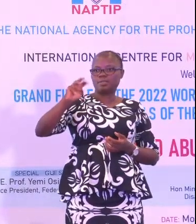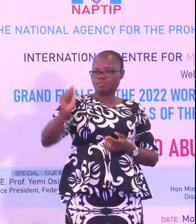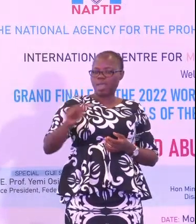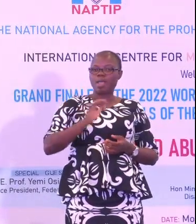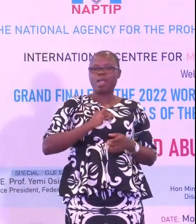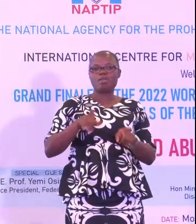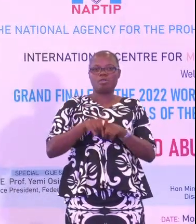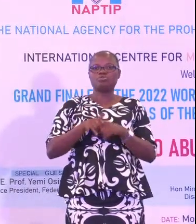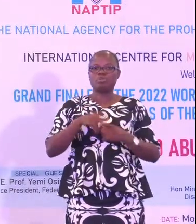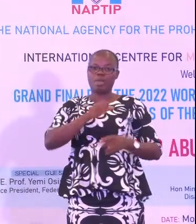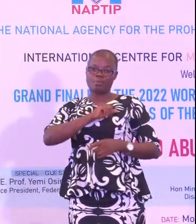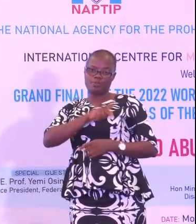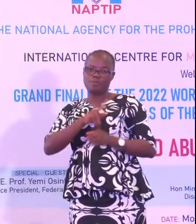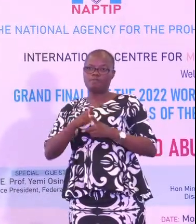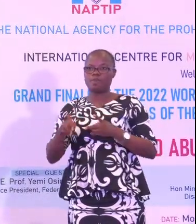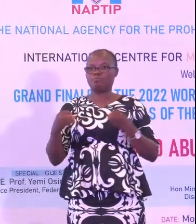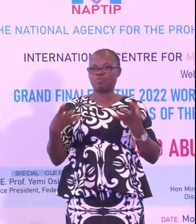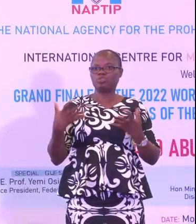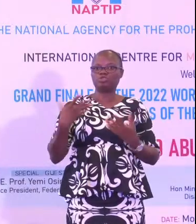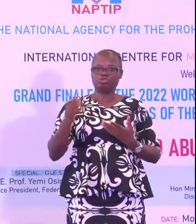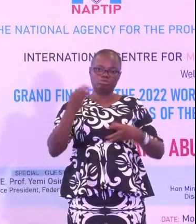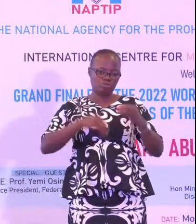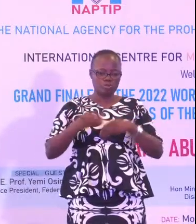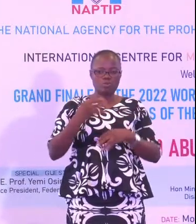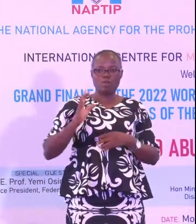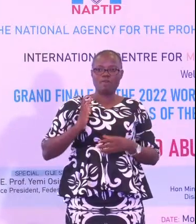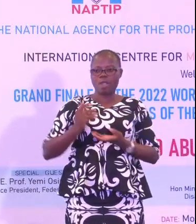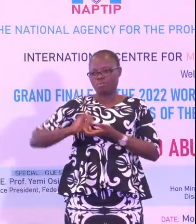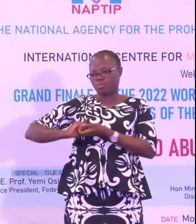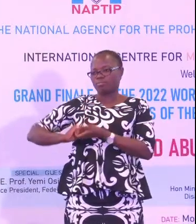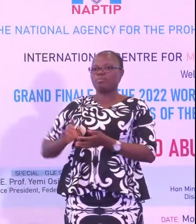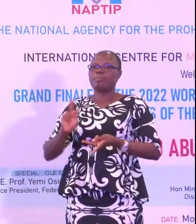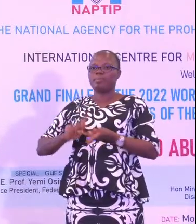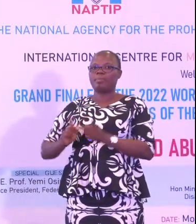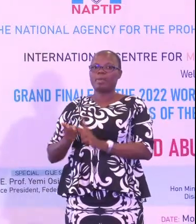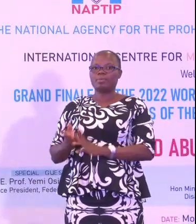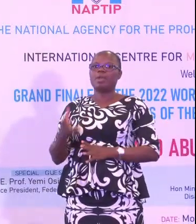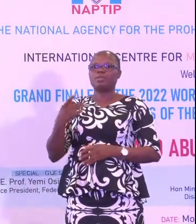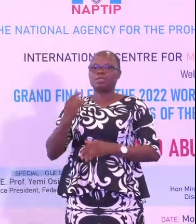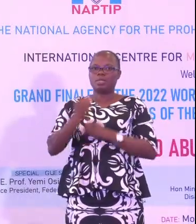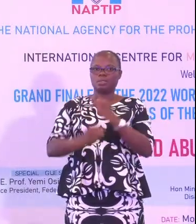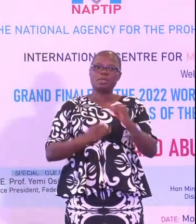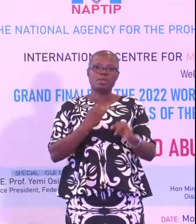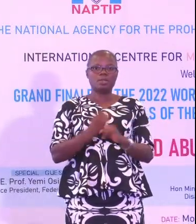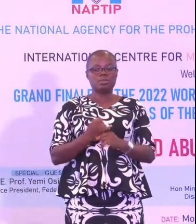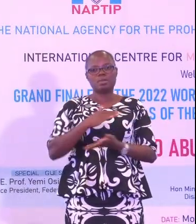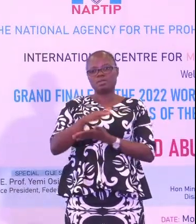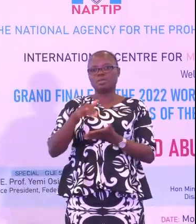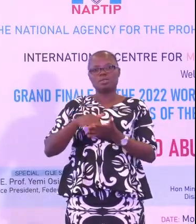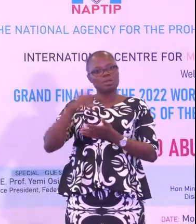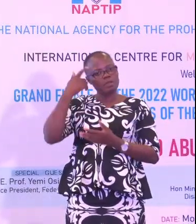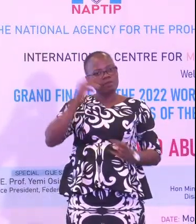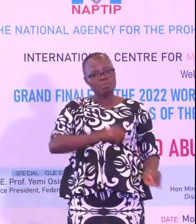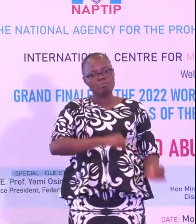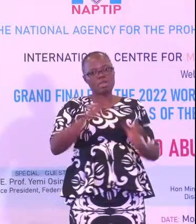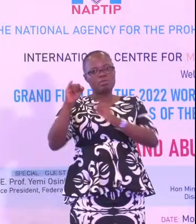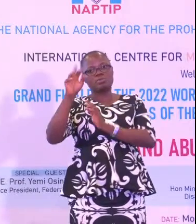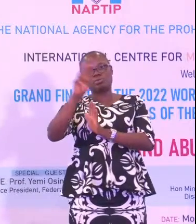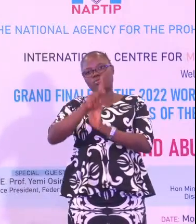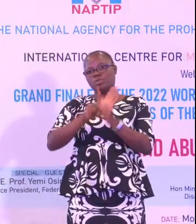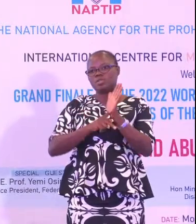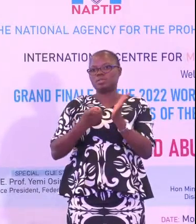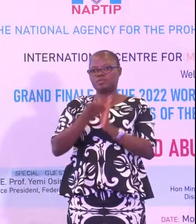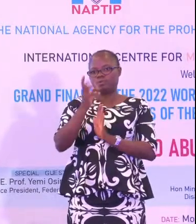appreciate very much the contributions of our collaborating partners, the International Center for Migration Policy